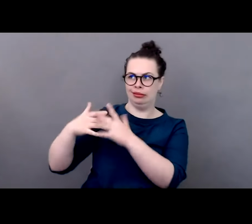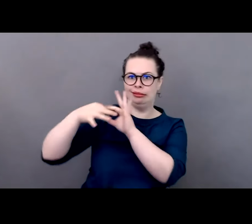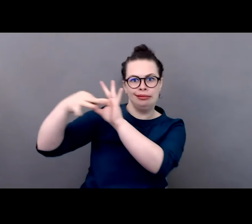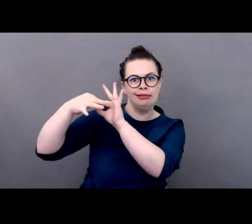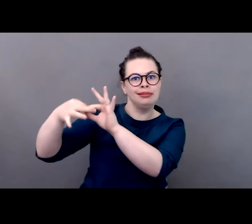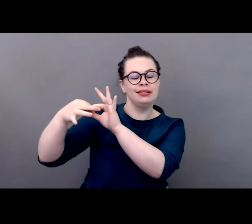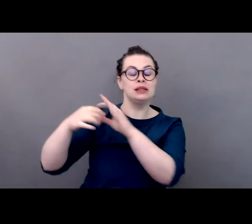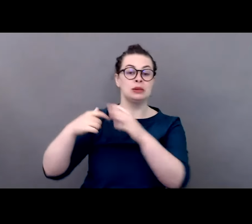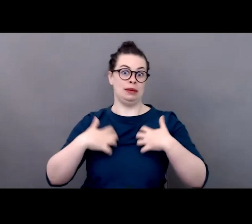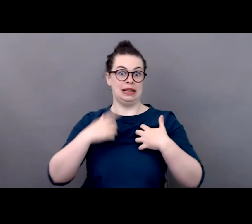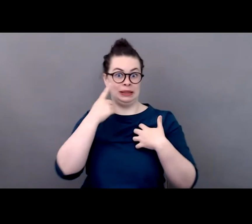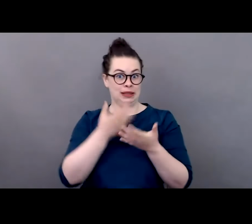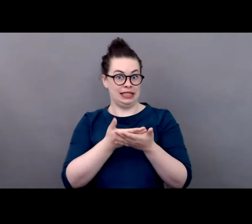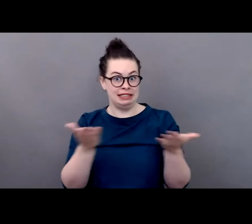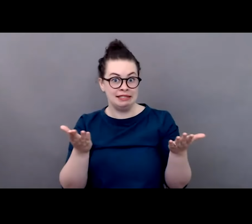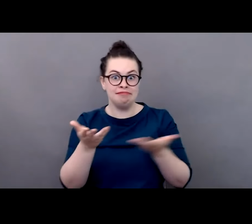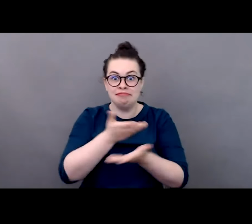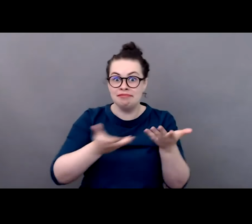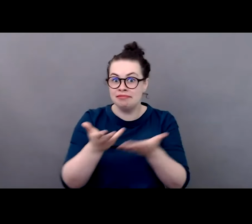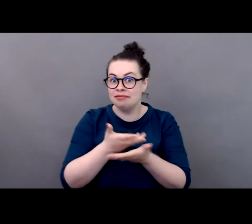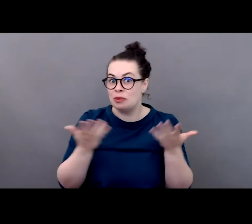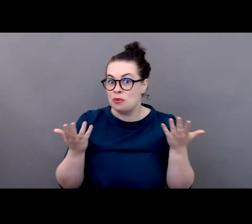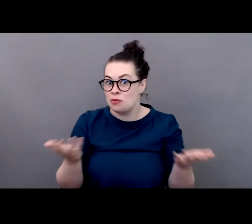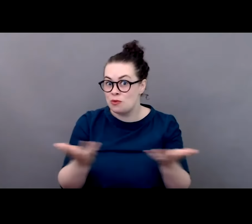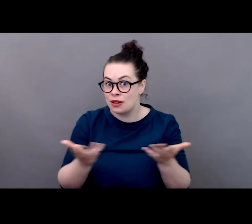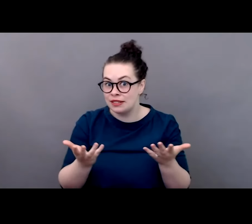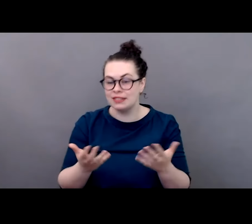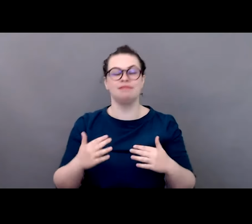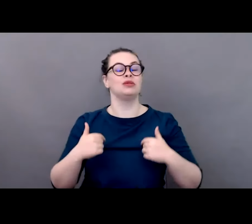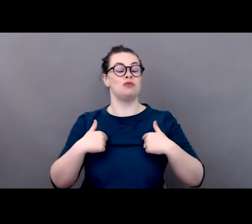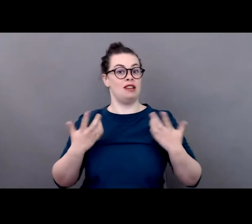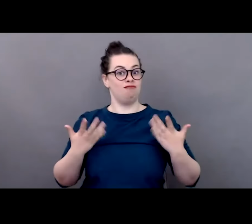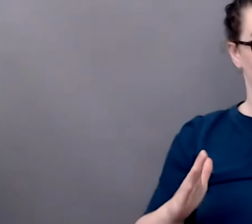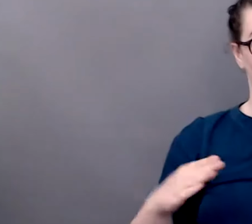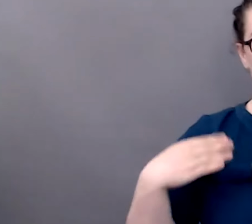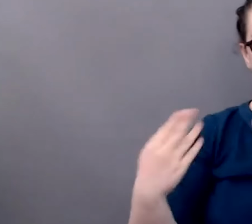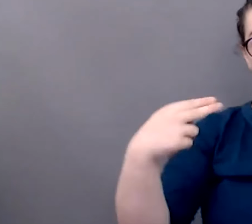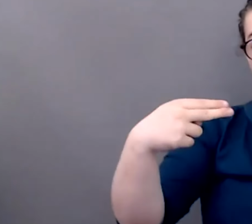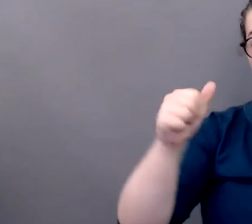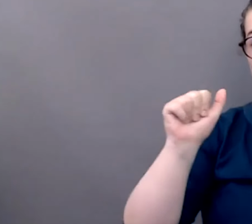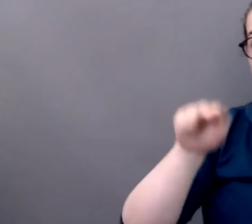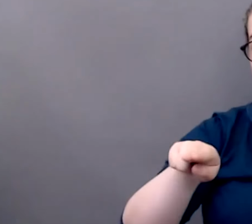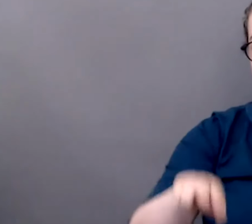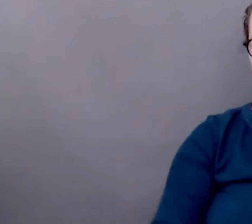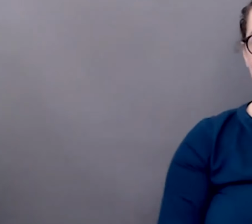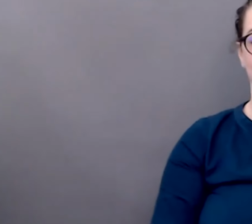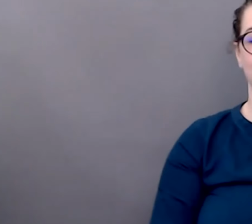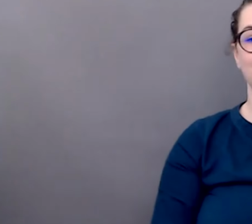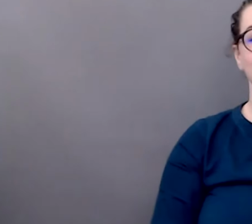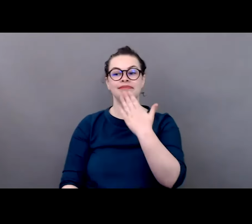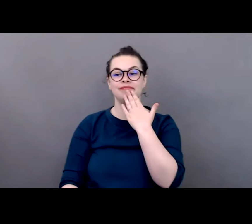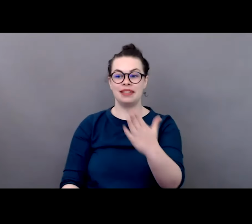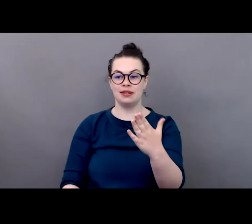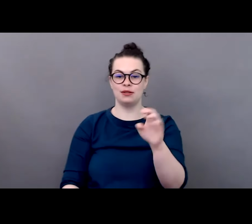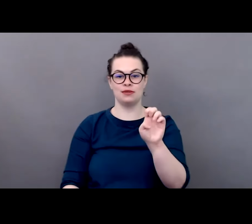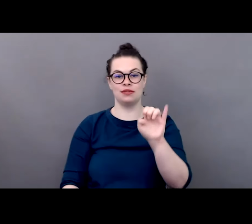to have this morning. So I'll hand back to Han to introduce our speakers. Thank you, Eleanor. So just